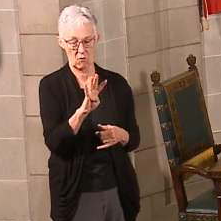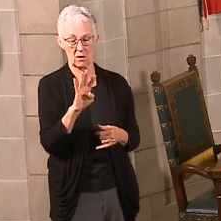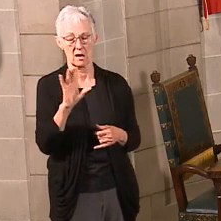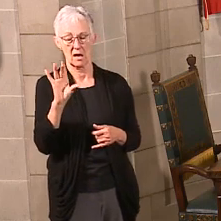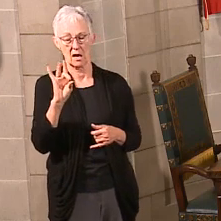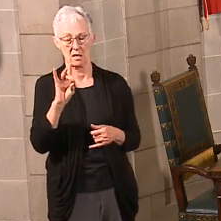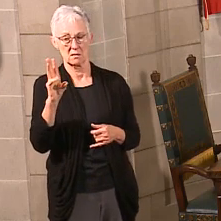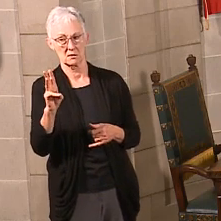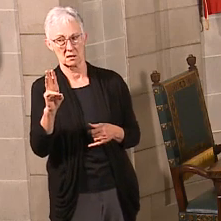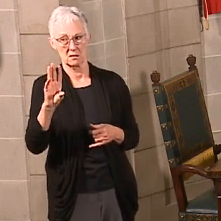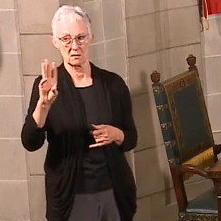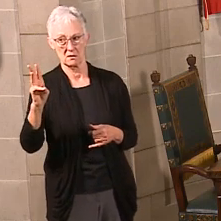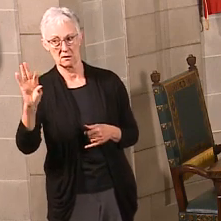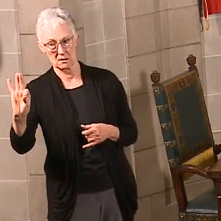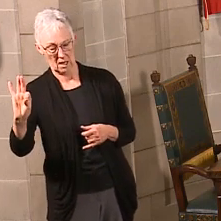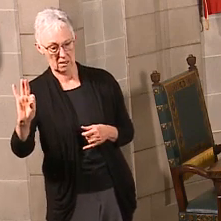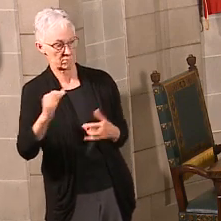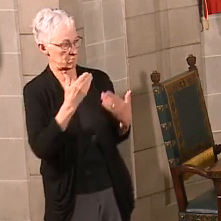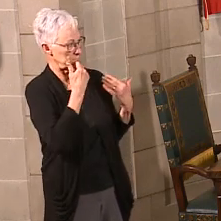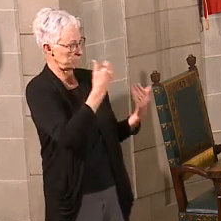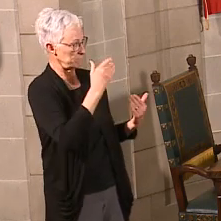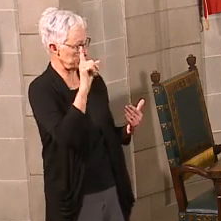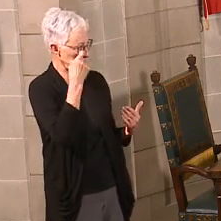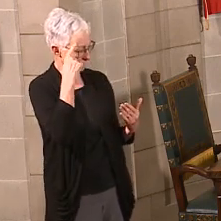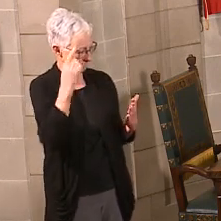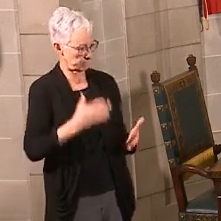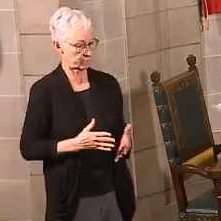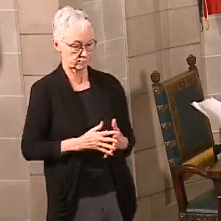800-784-8669. Thank you very much, Governor.